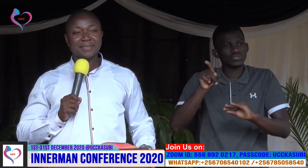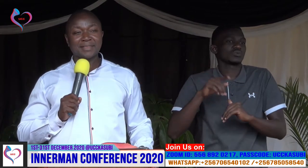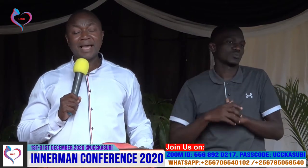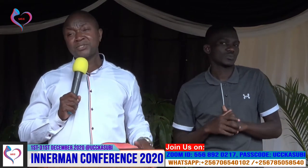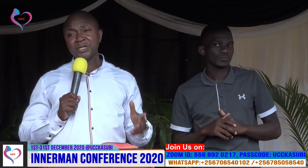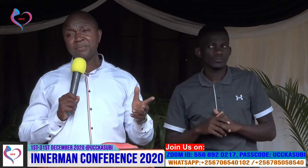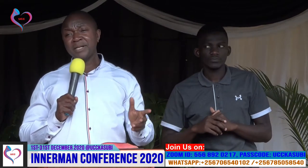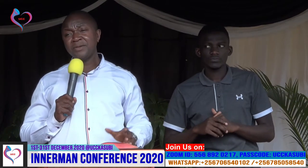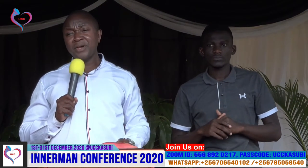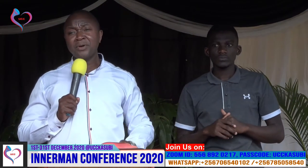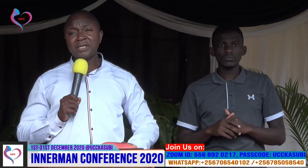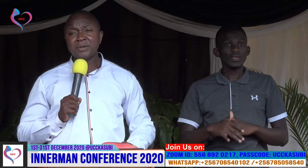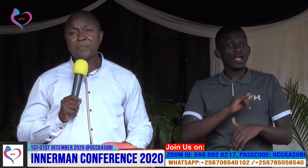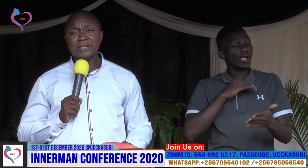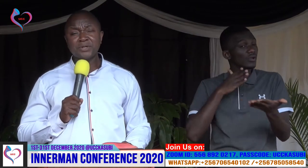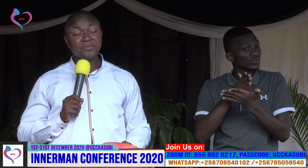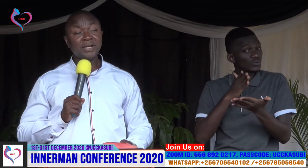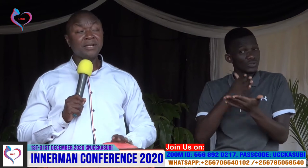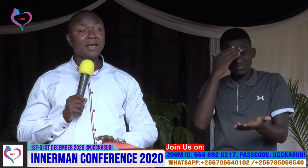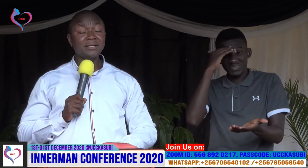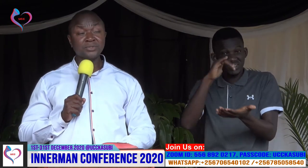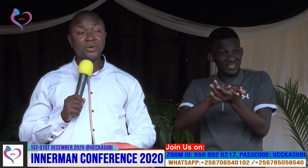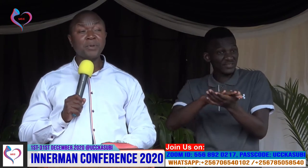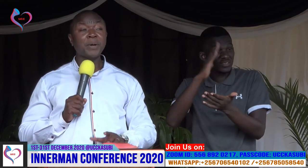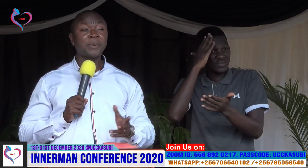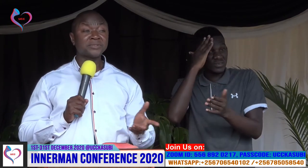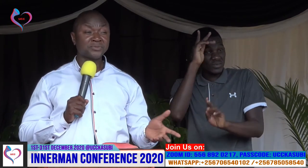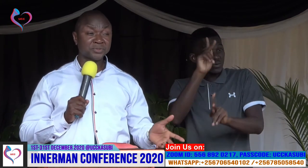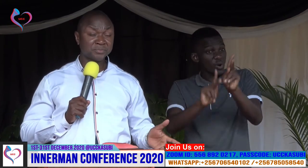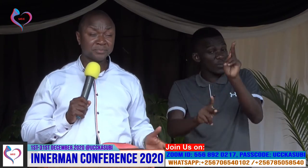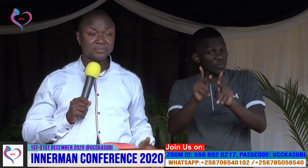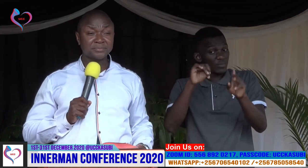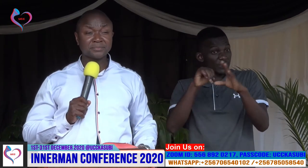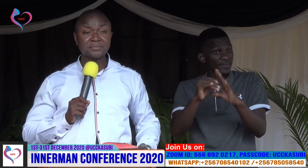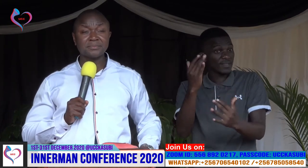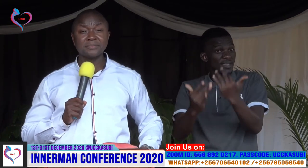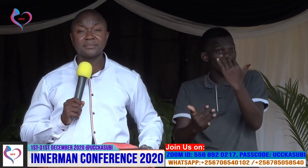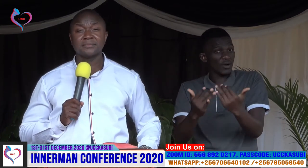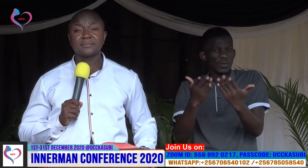you. I truly believe a knowledgeable person, even in hell, is going to be purposeful.